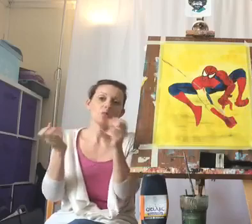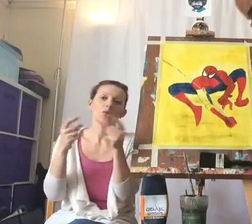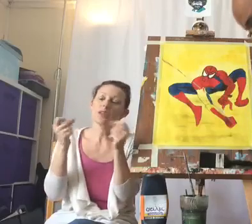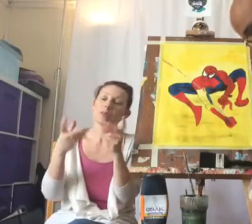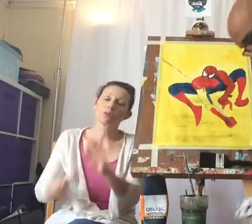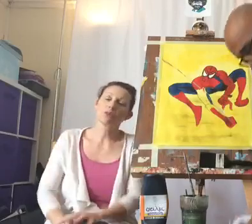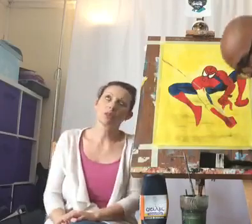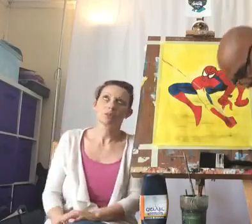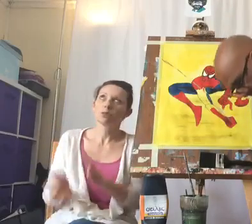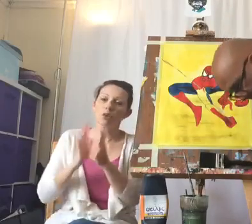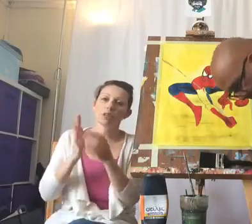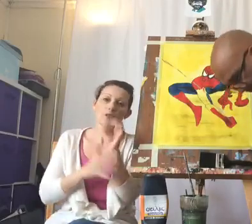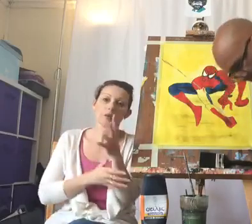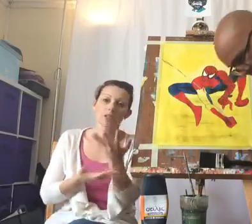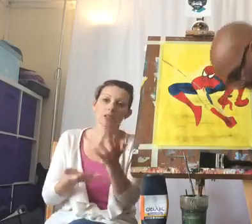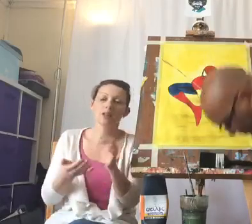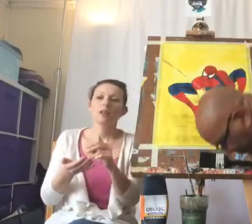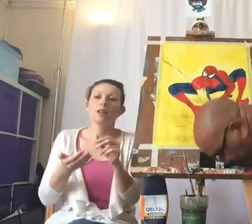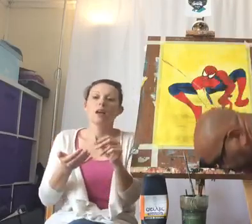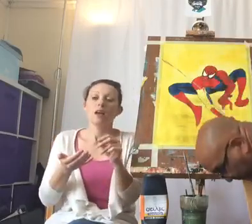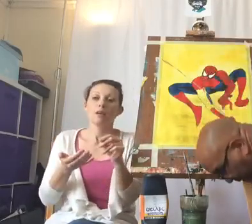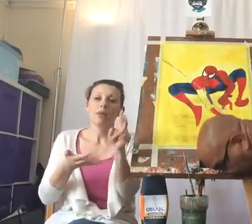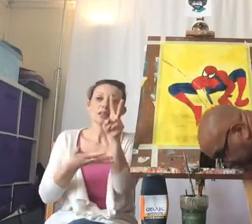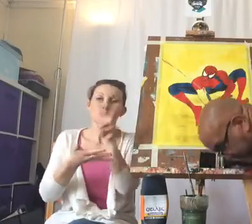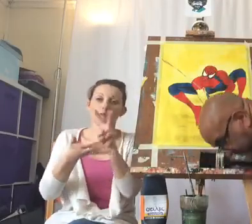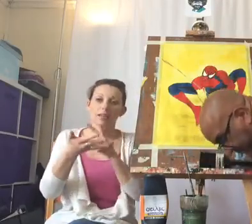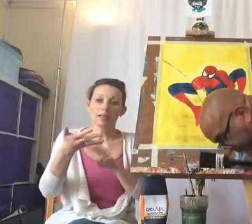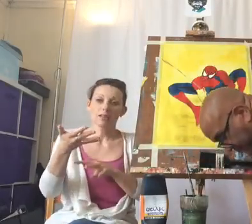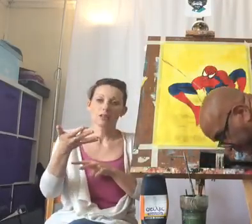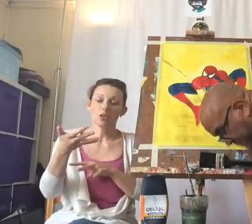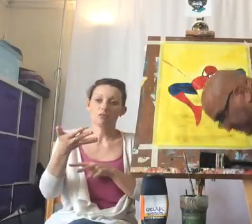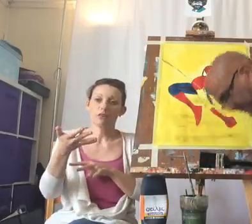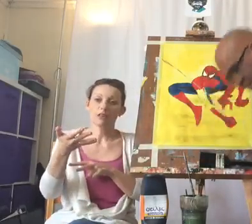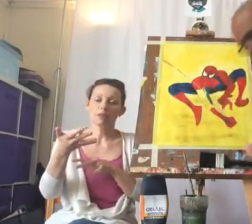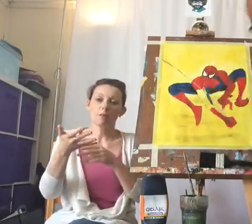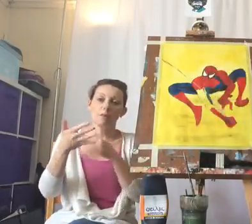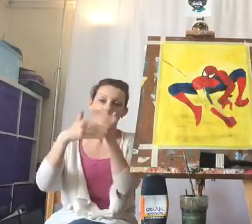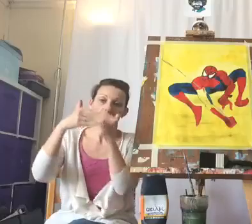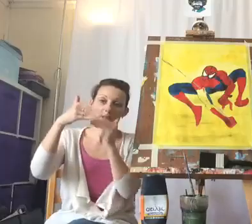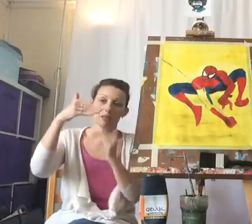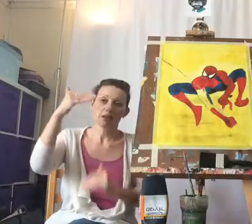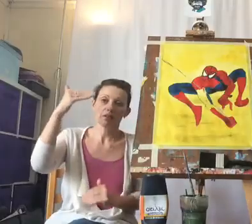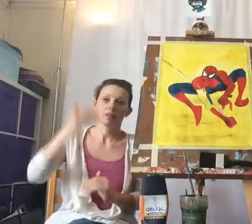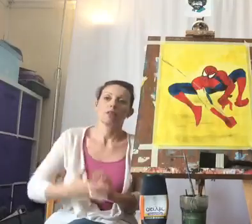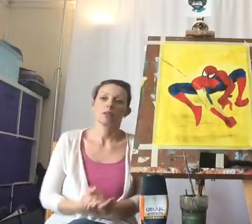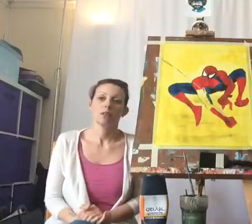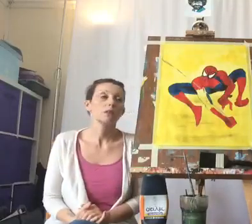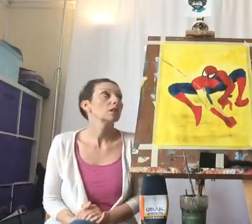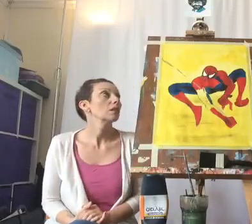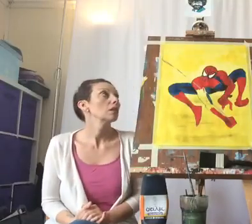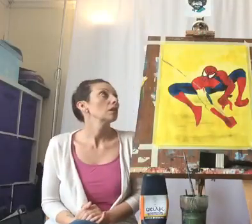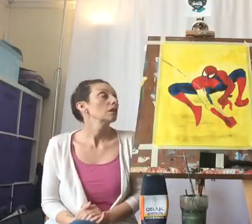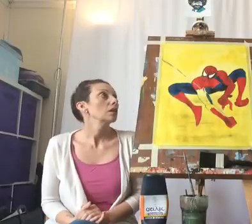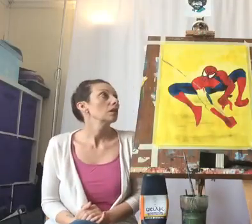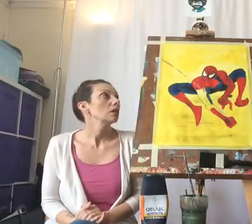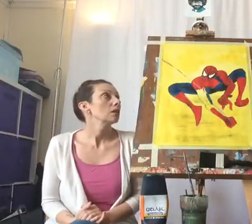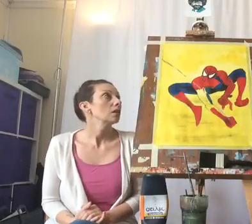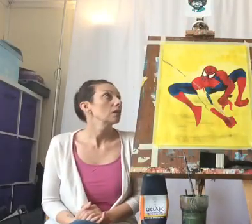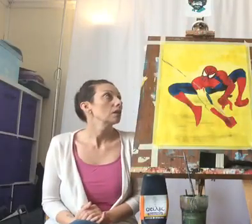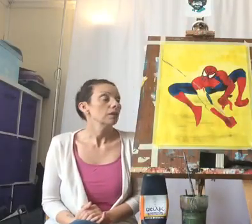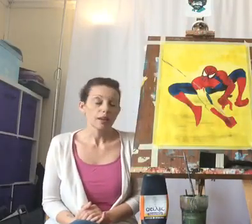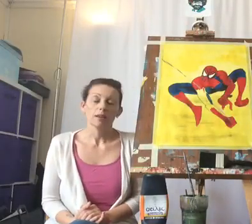not the email, sorry, signing rubbish there, into the feed that you can read at the underneath this. And